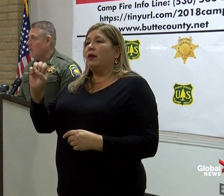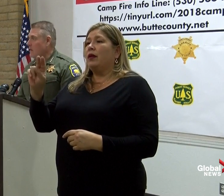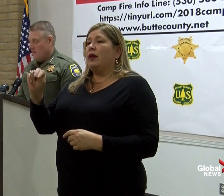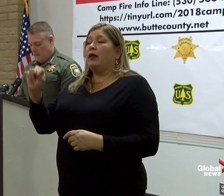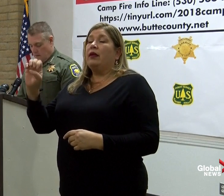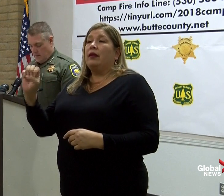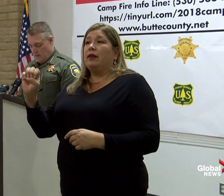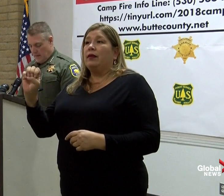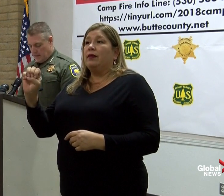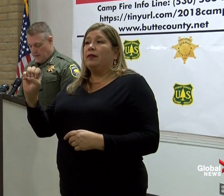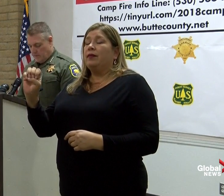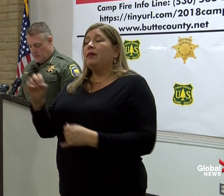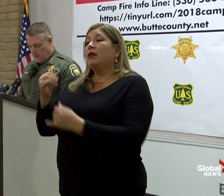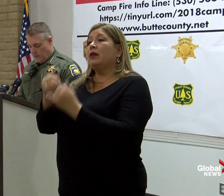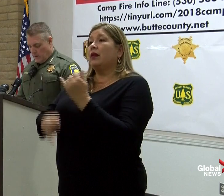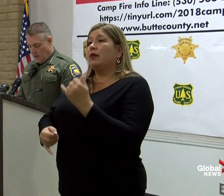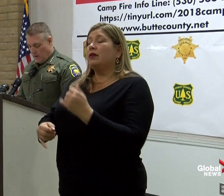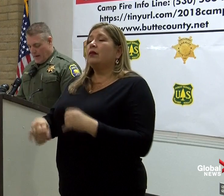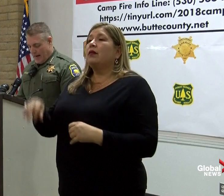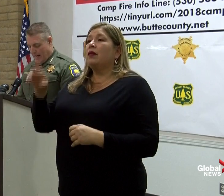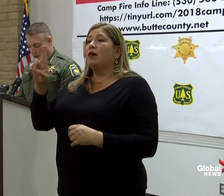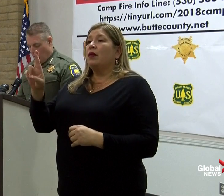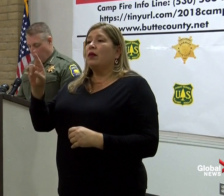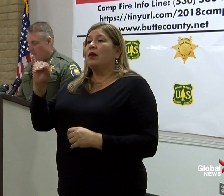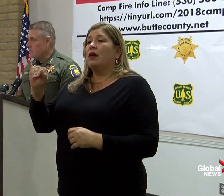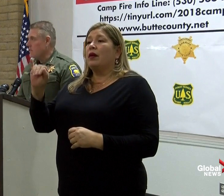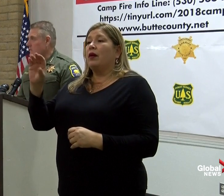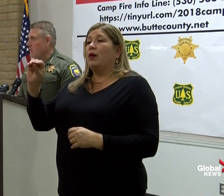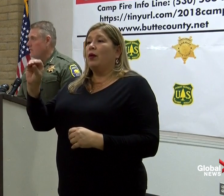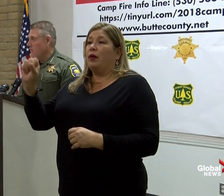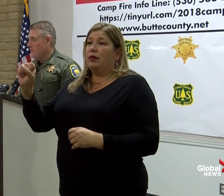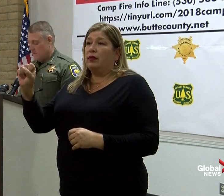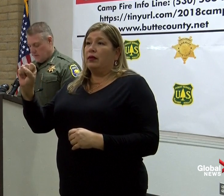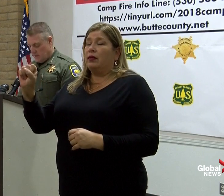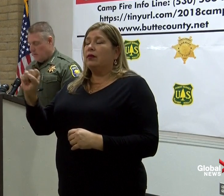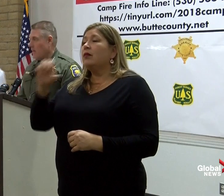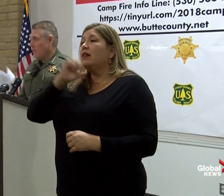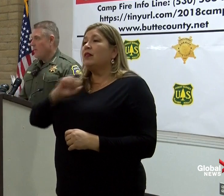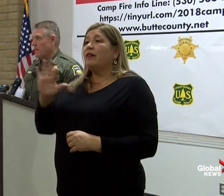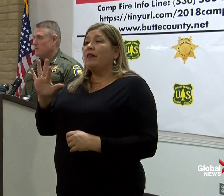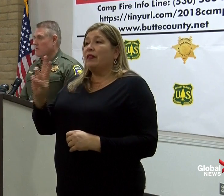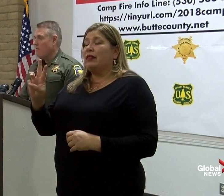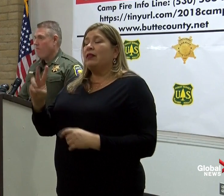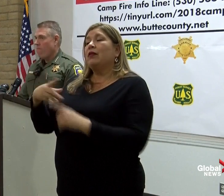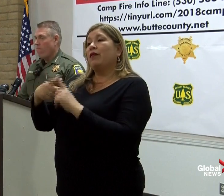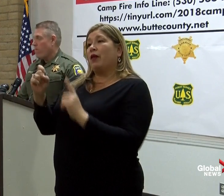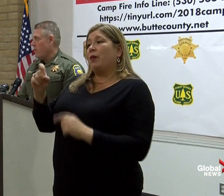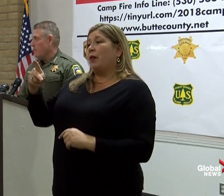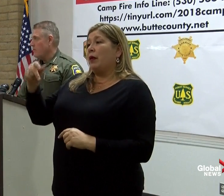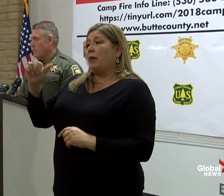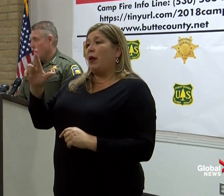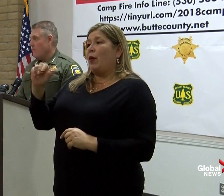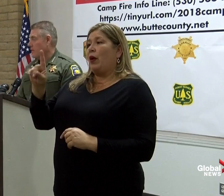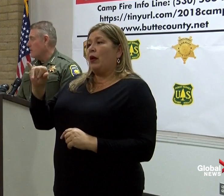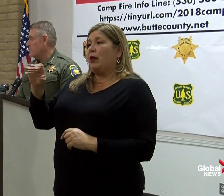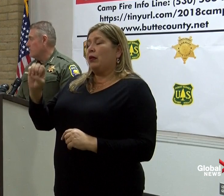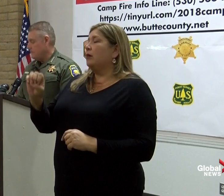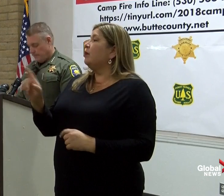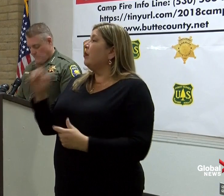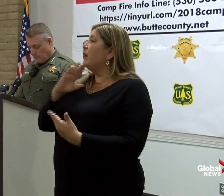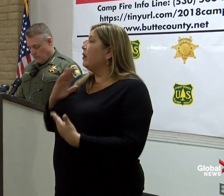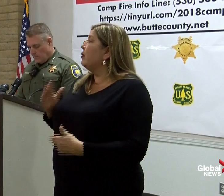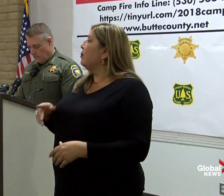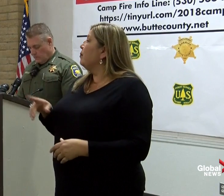Lolene. Last name spelled Rios. 56 out of Paradise. Thank you. Yeah, yes,